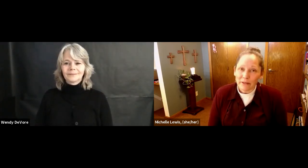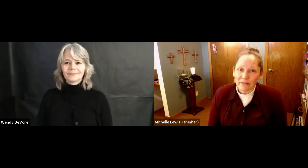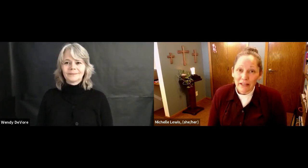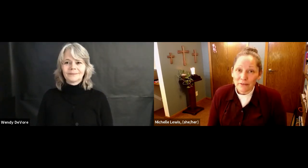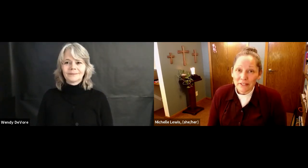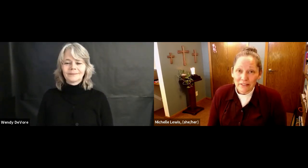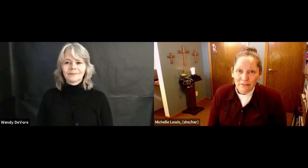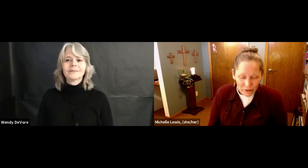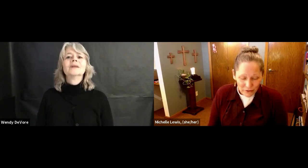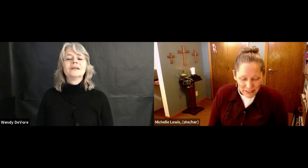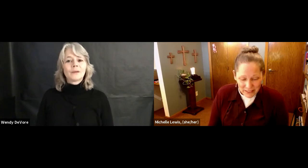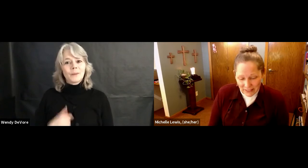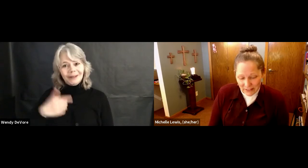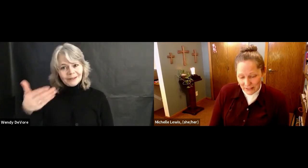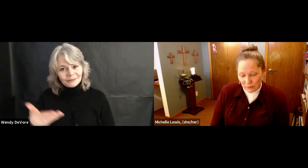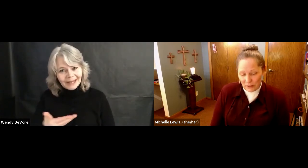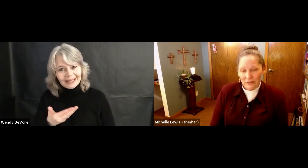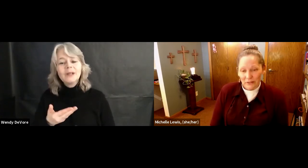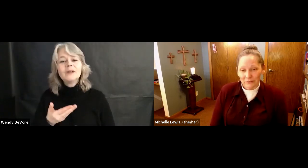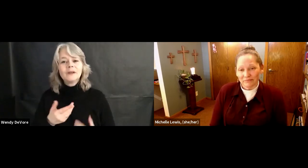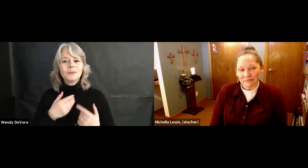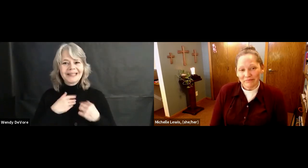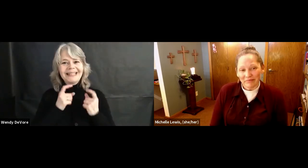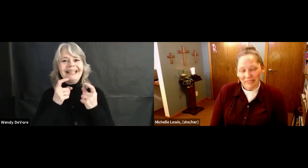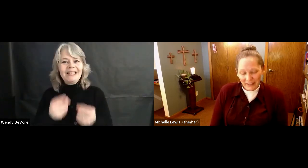So we invite you to give generously to this work.